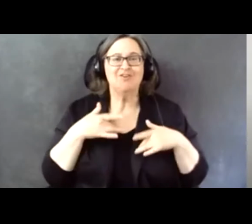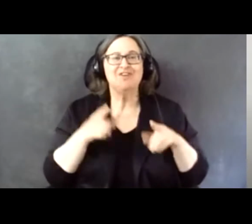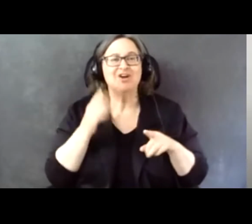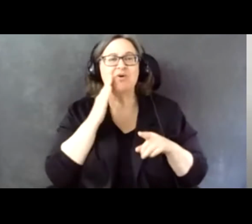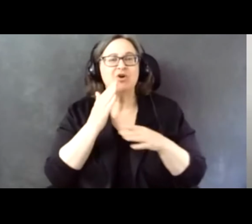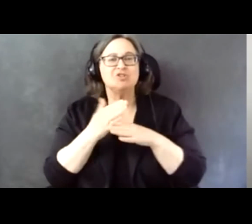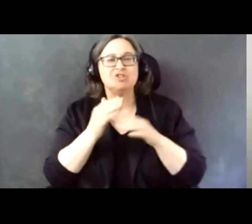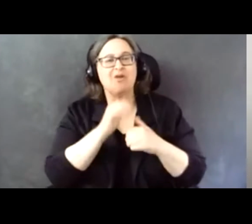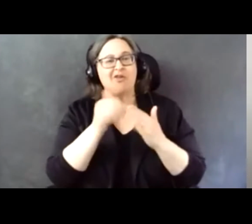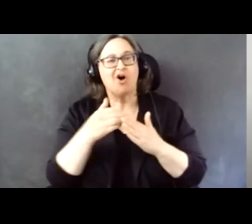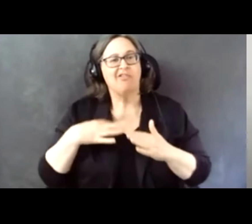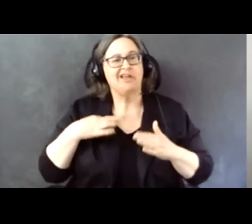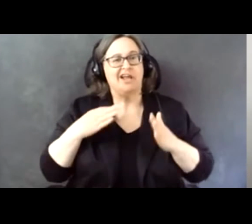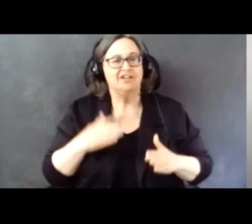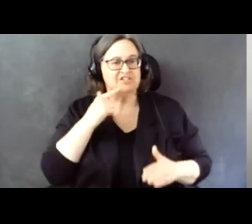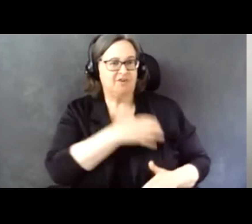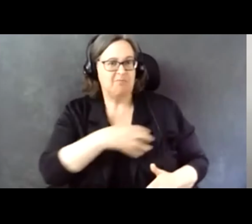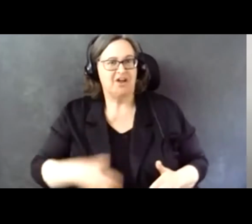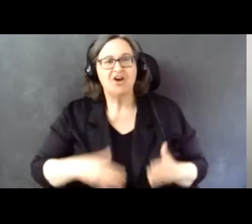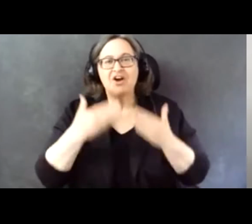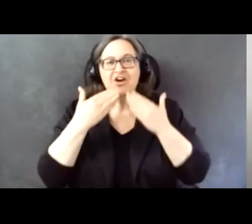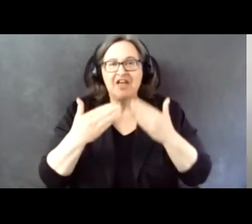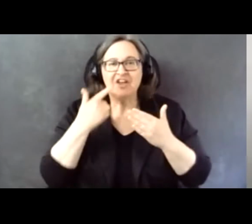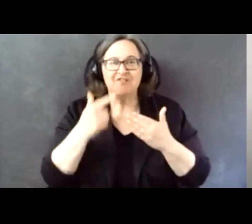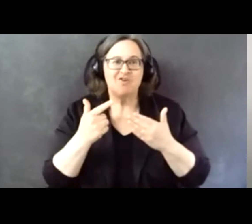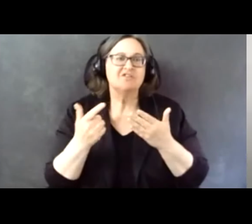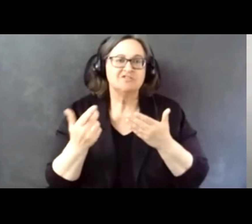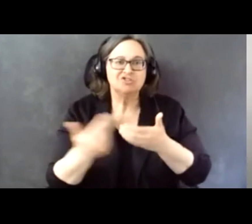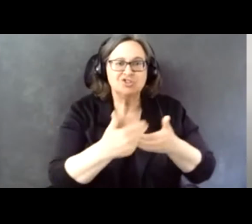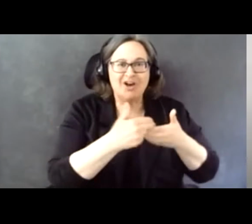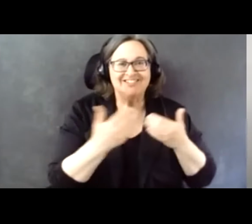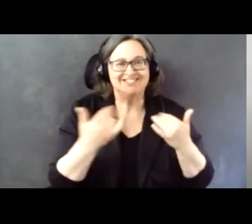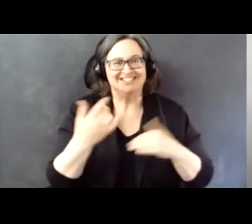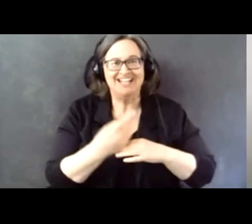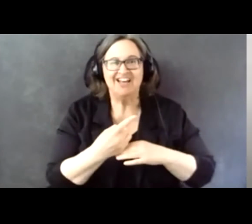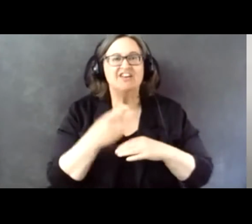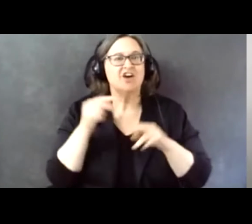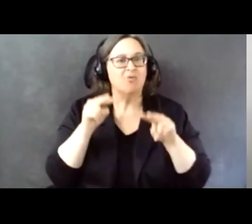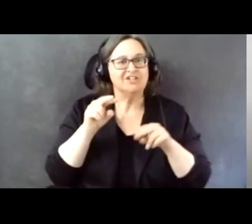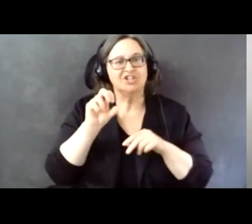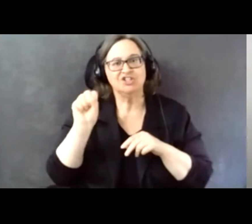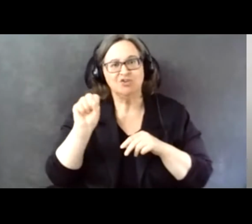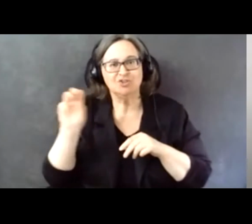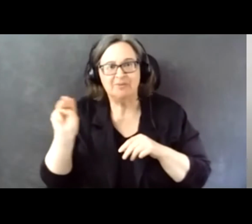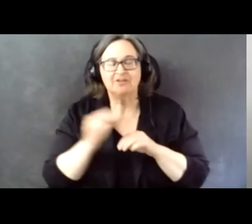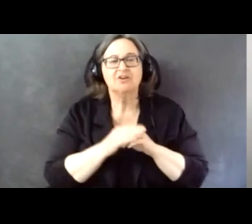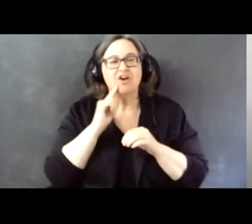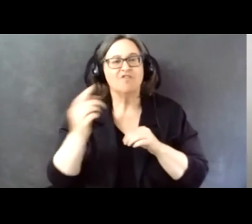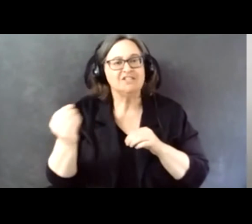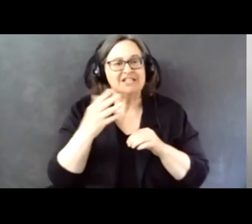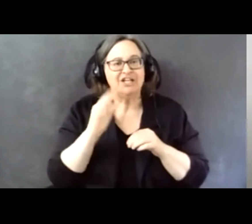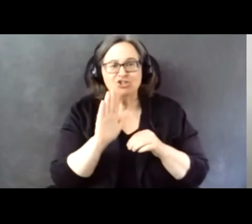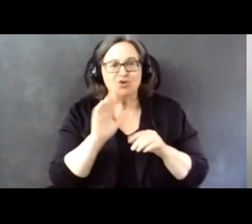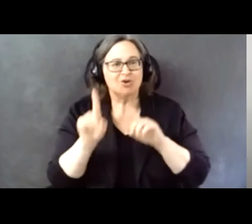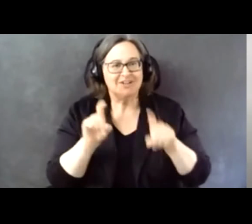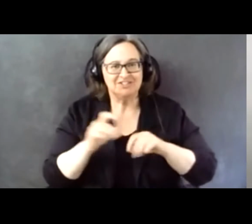candidates so thank you all for joining us today for joining us on social media and for for sending us your questions